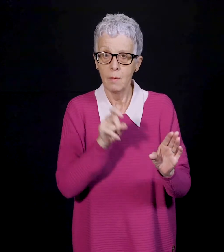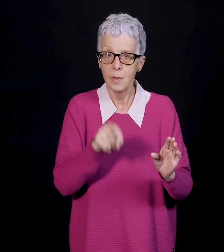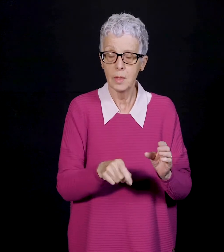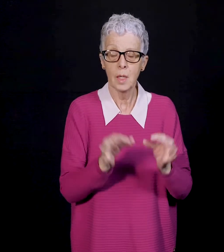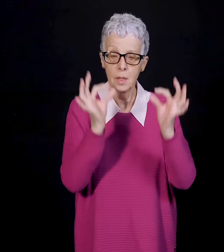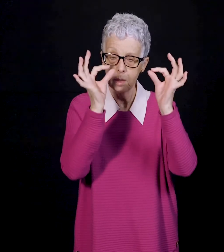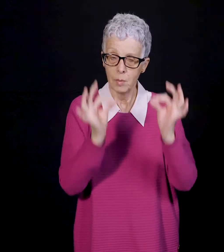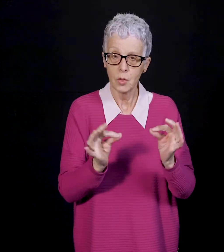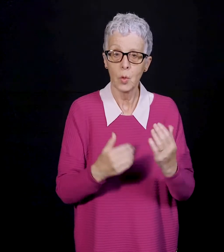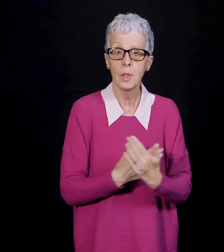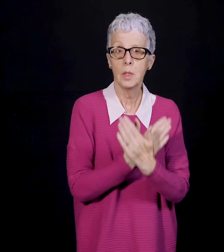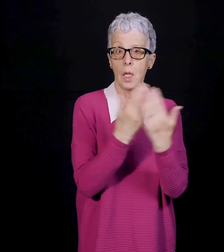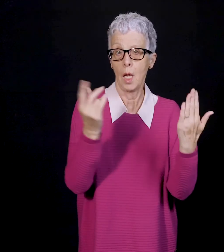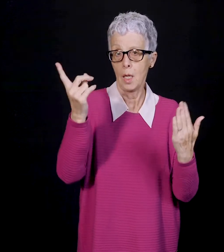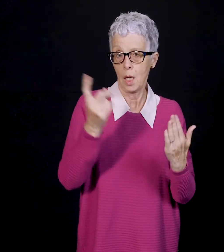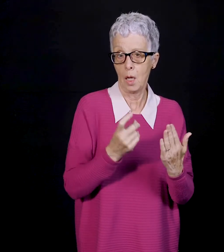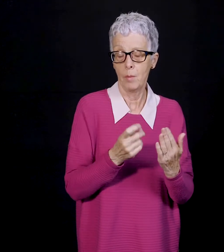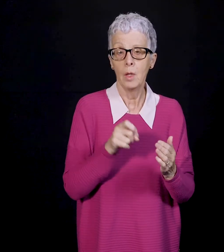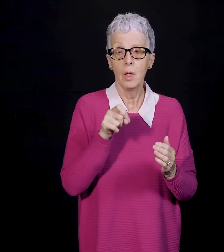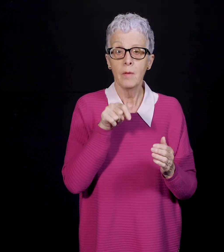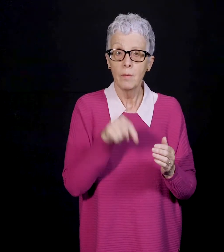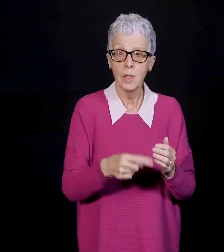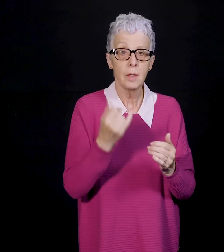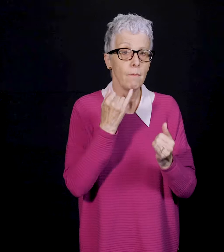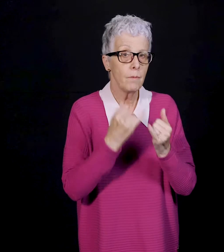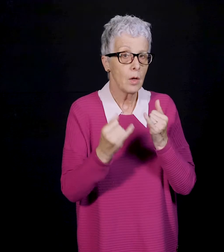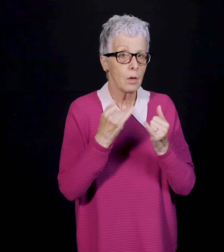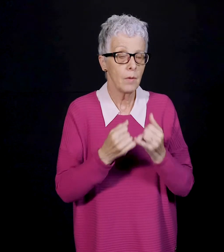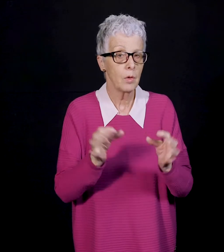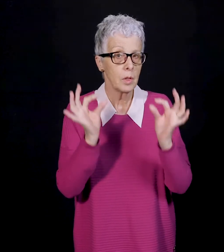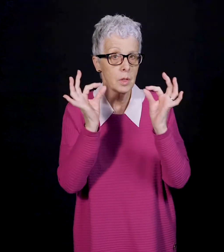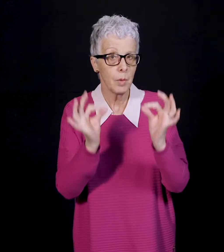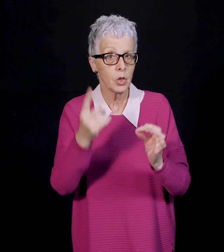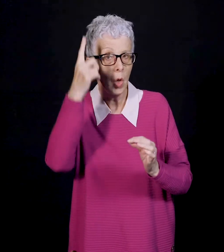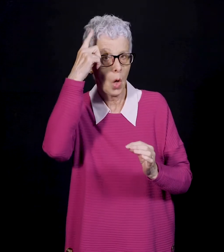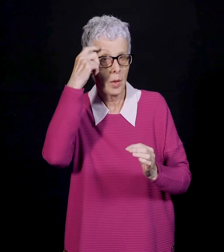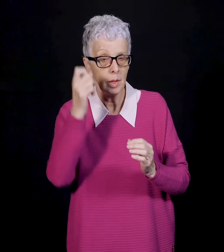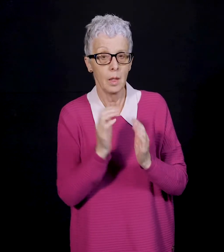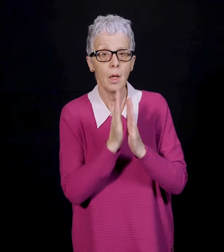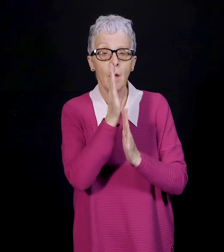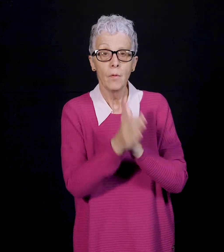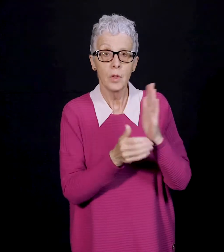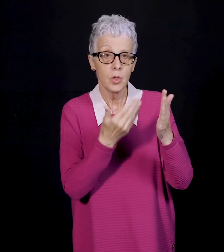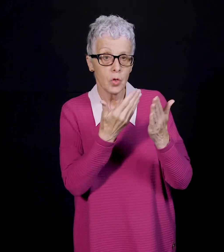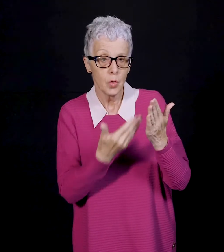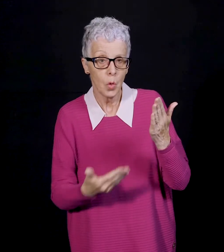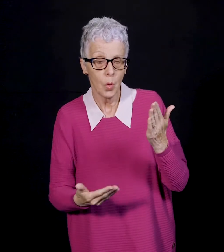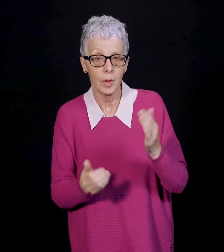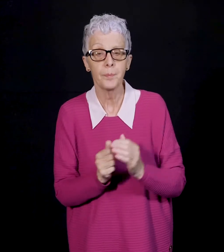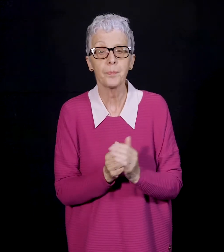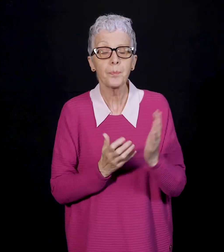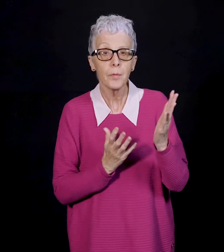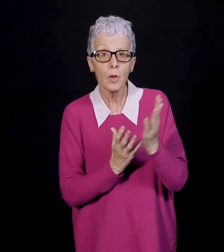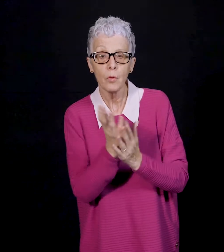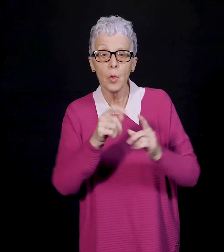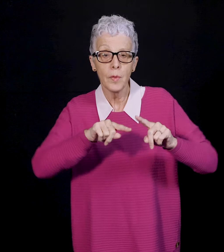which the story would move toward a central idea. So within that, we get this story of that plays out through the rituals and